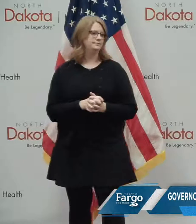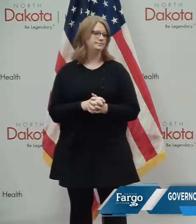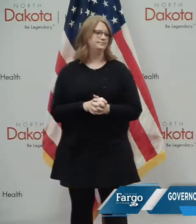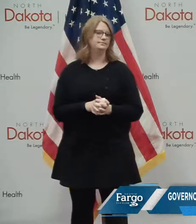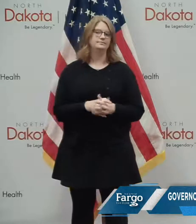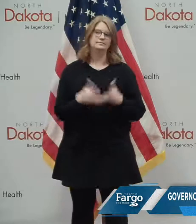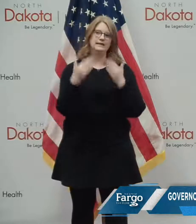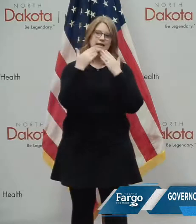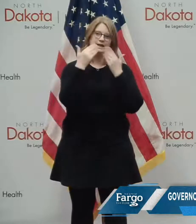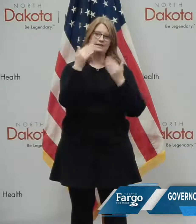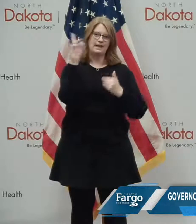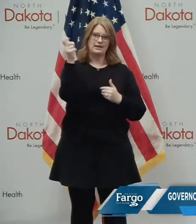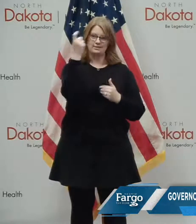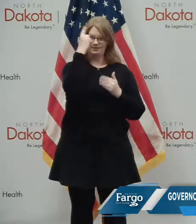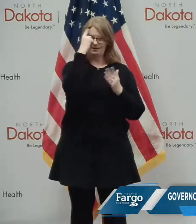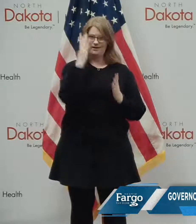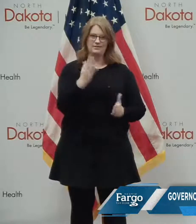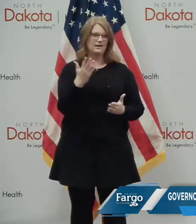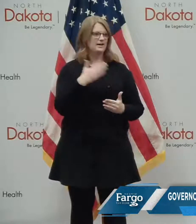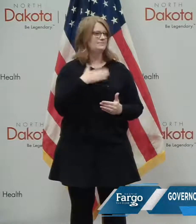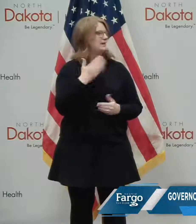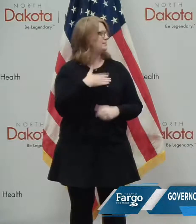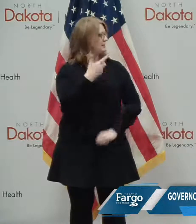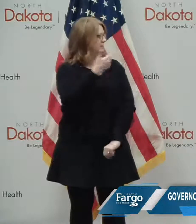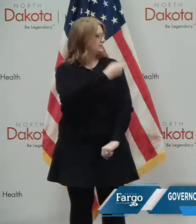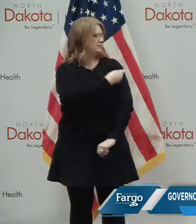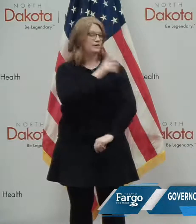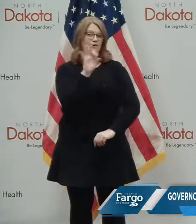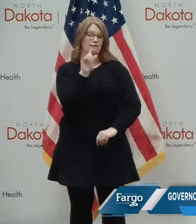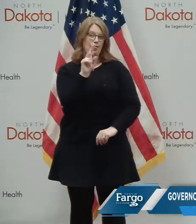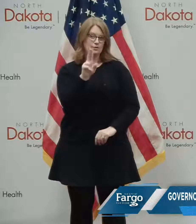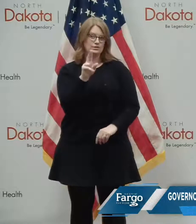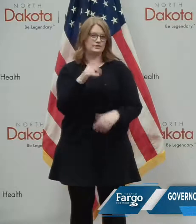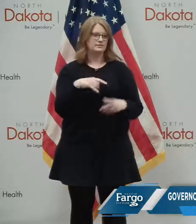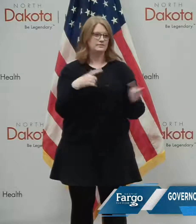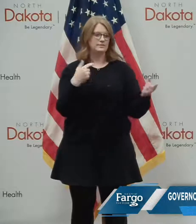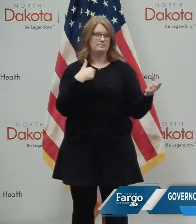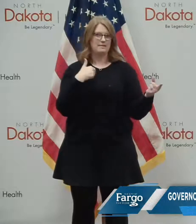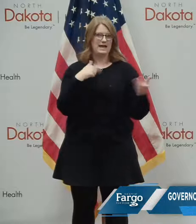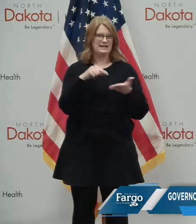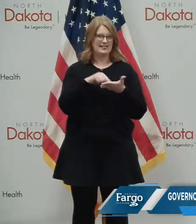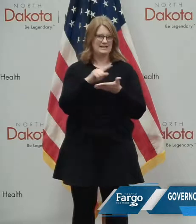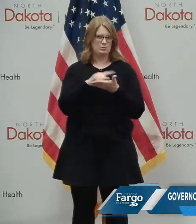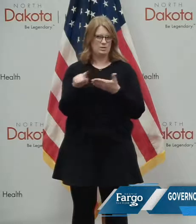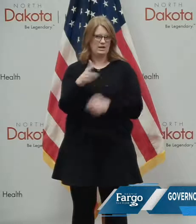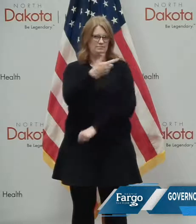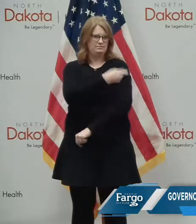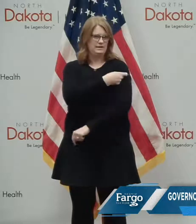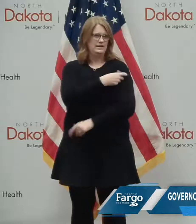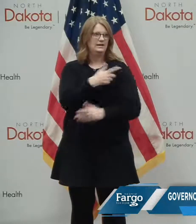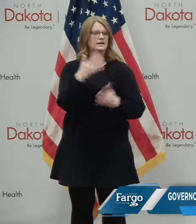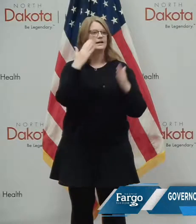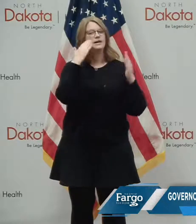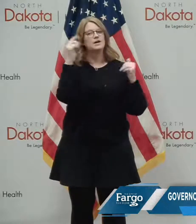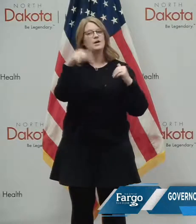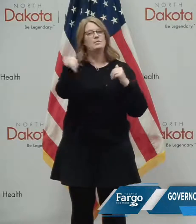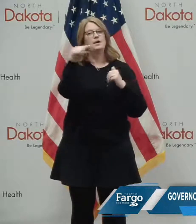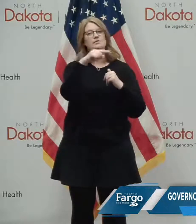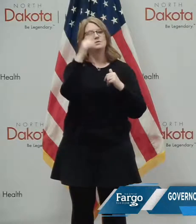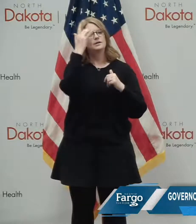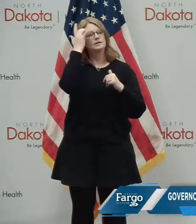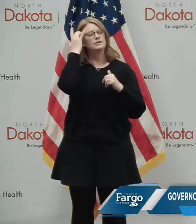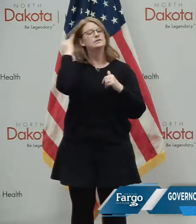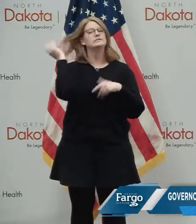Thank you, Governor Burgum, and I'm glad you got your flu shot. I'm getting mine this week, and I hope everyone is marking